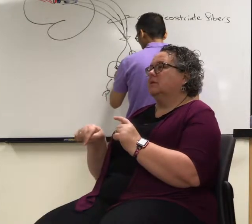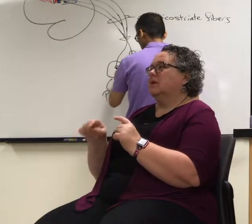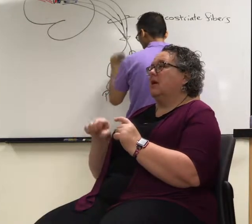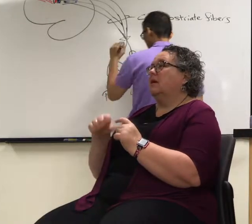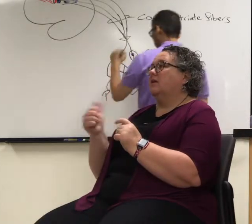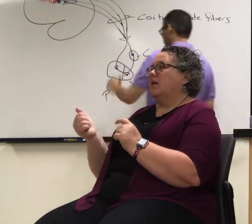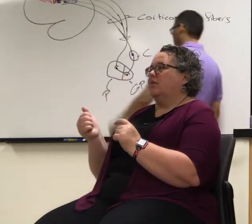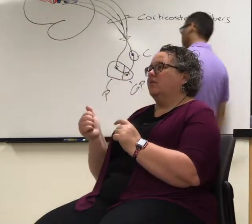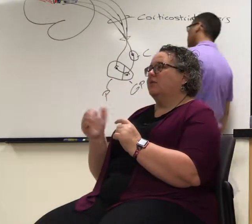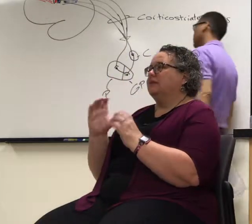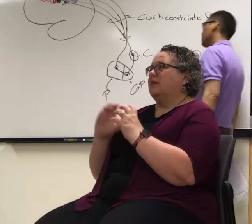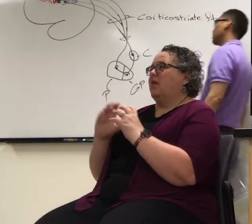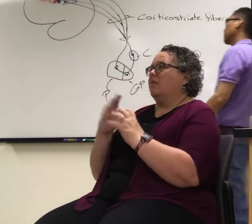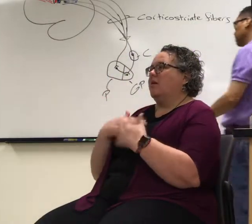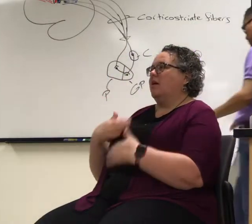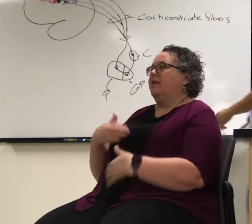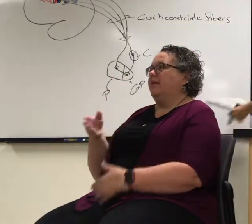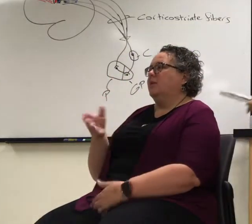another cell body there.